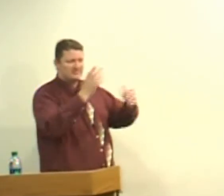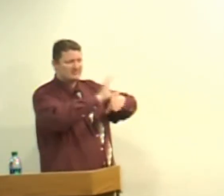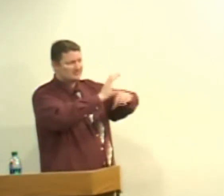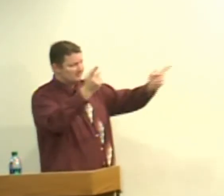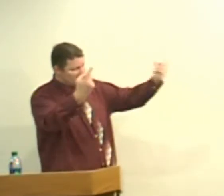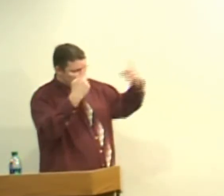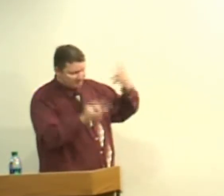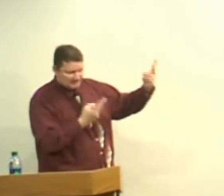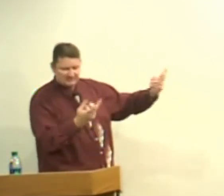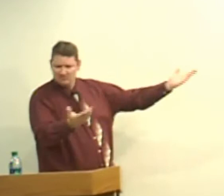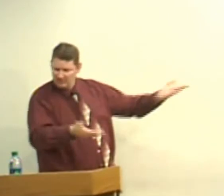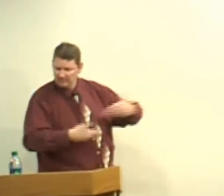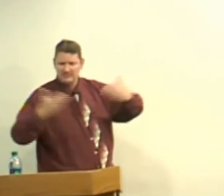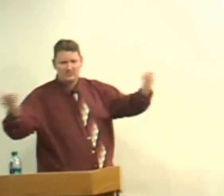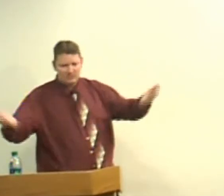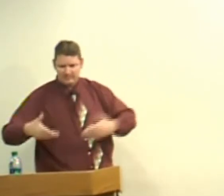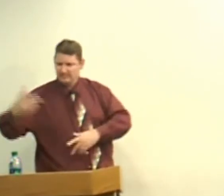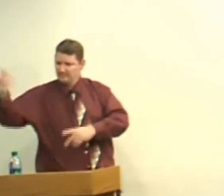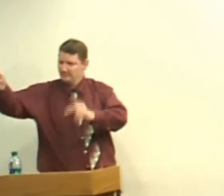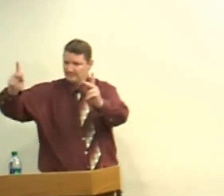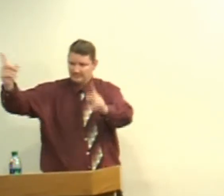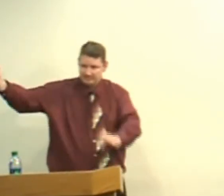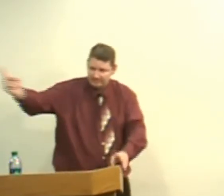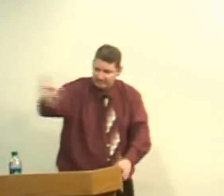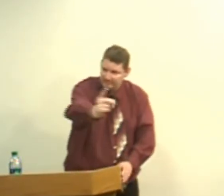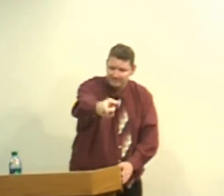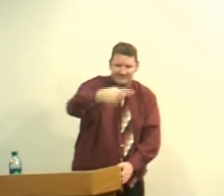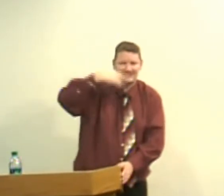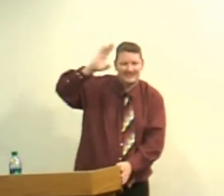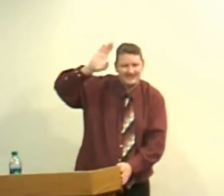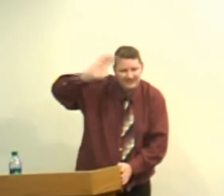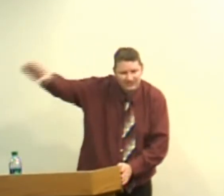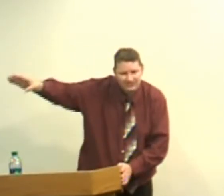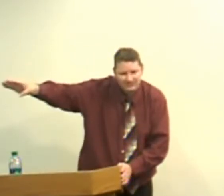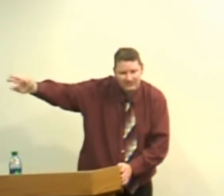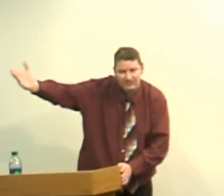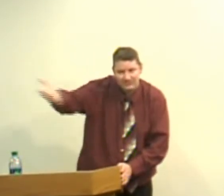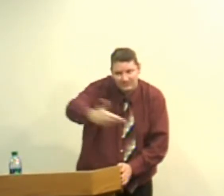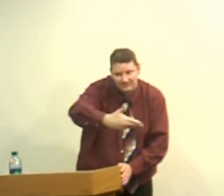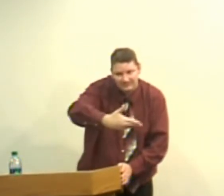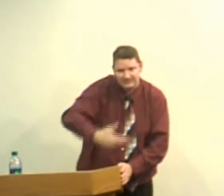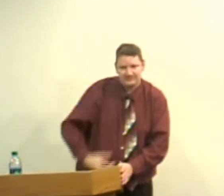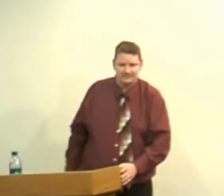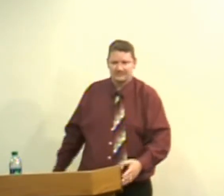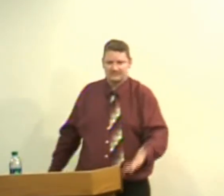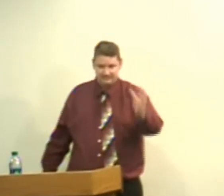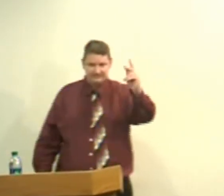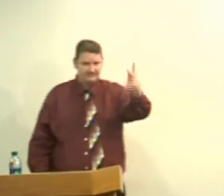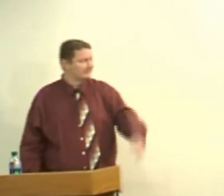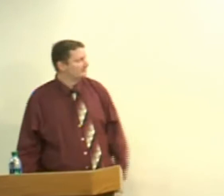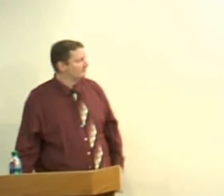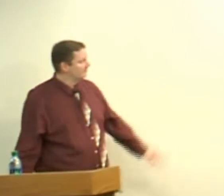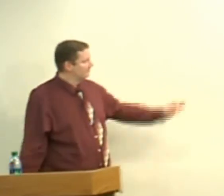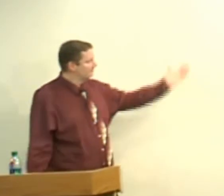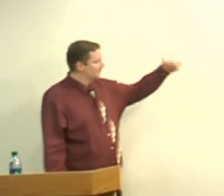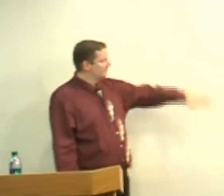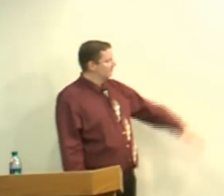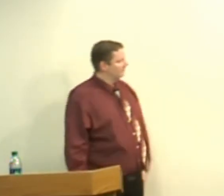You know, welcome people to the church. When you see people come to the church, welcome again. Go and say hi. Say hello. Welcome. Thank you for coming.